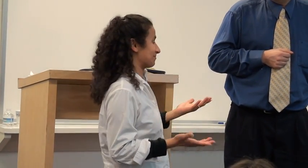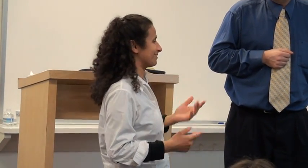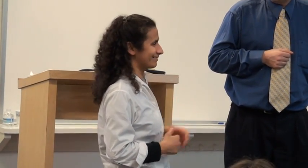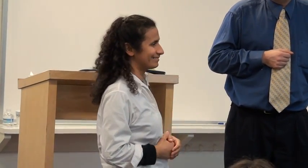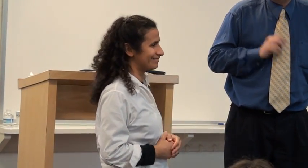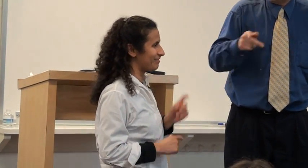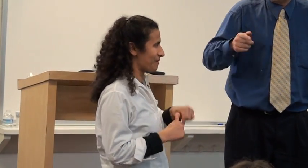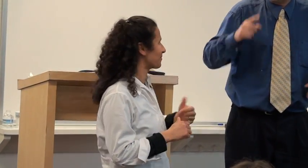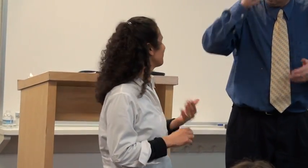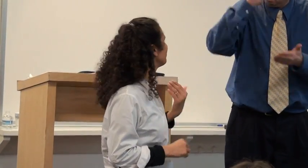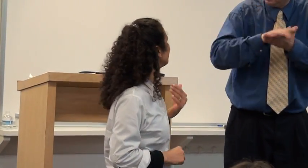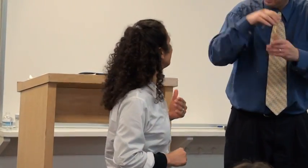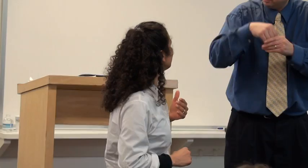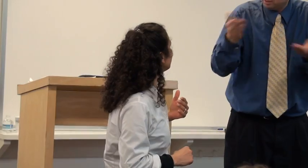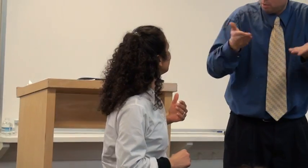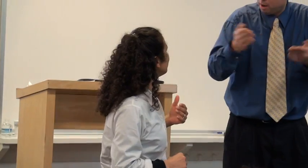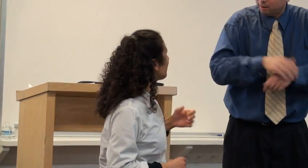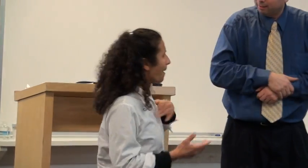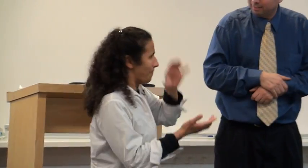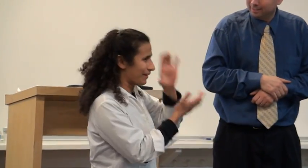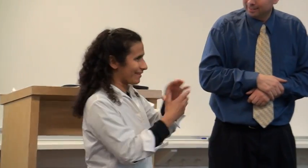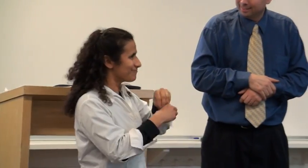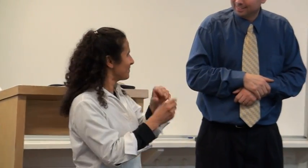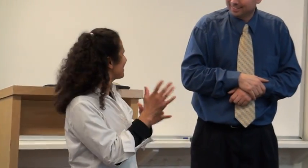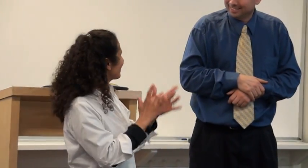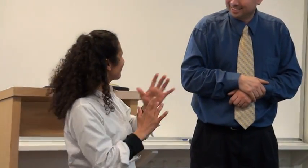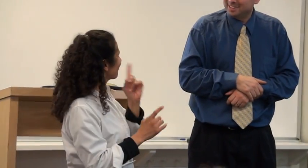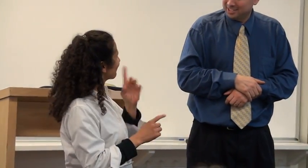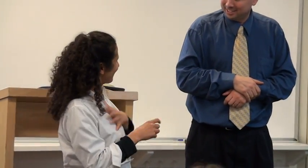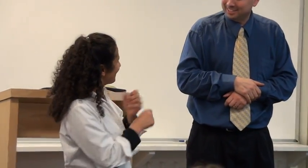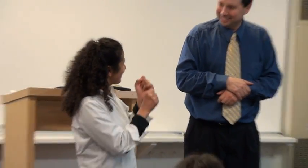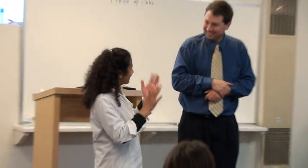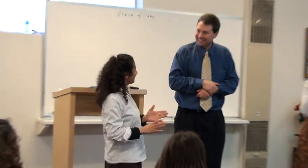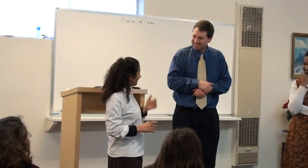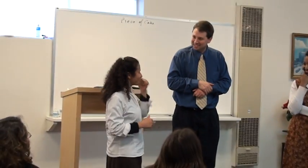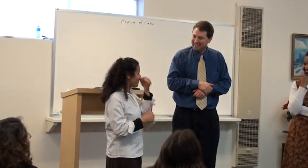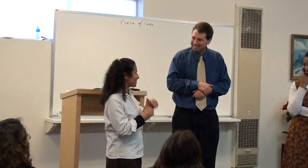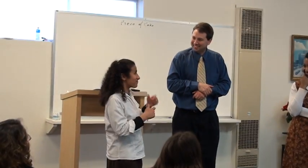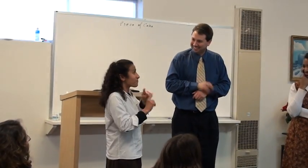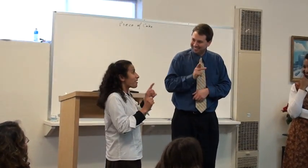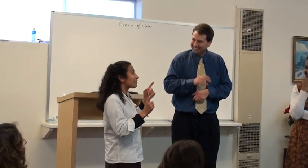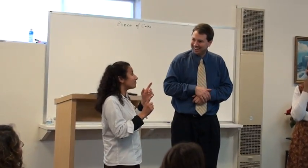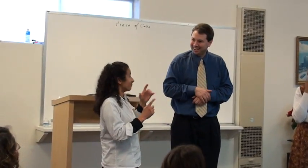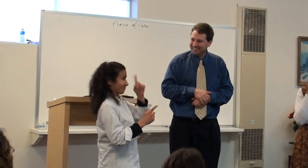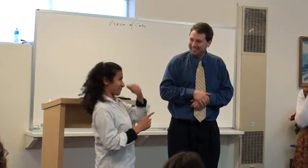was saved, okay? And you believed in what? In Jesus as your Savior, okay?